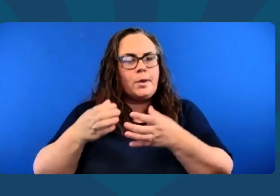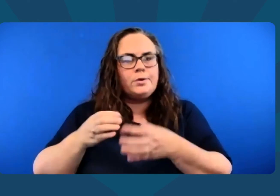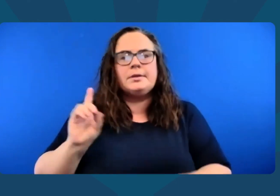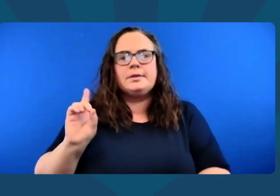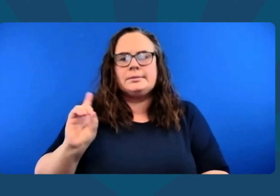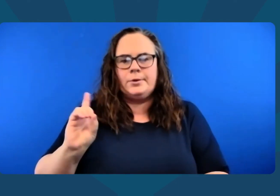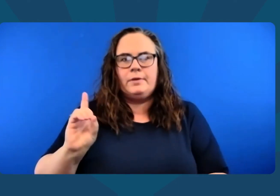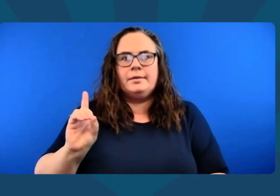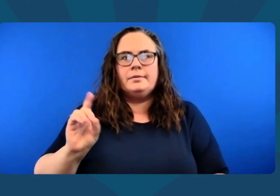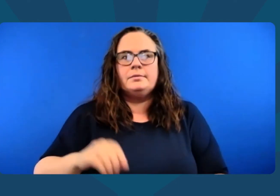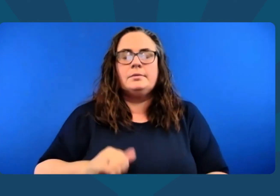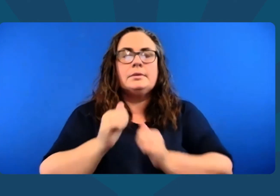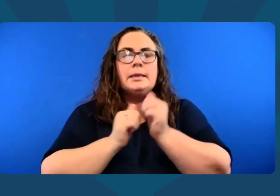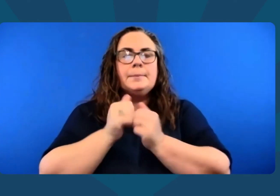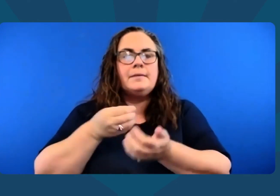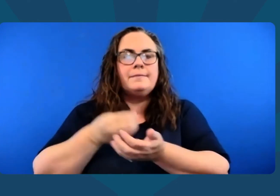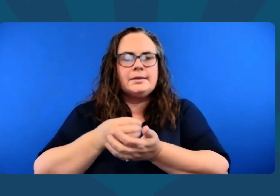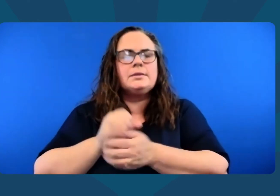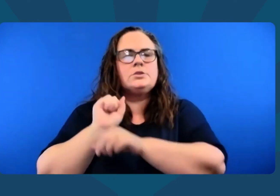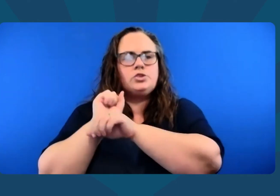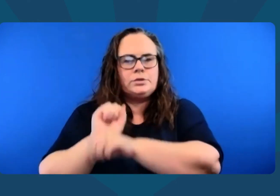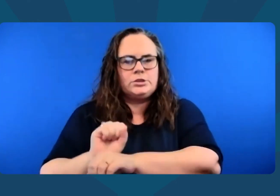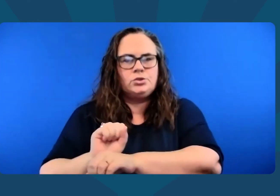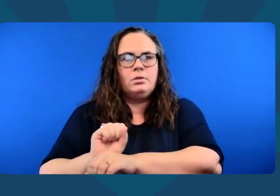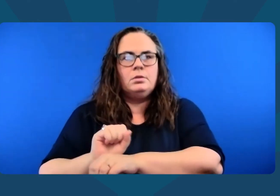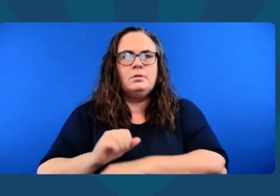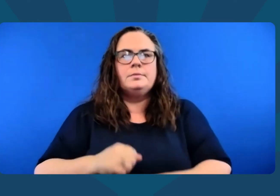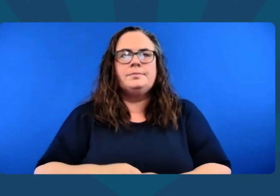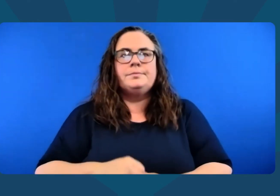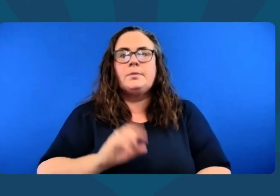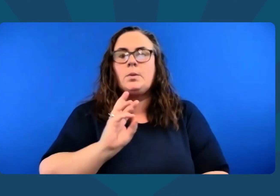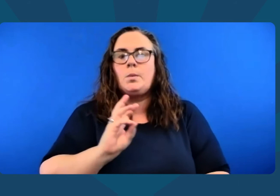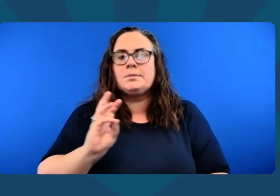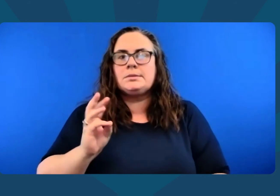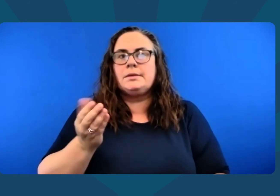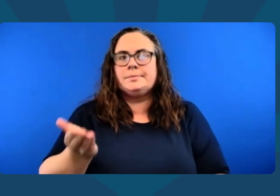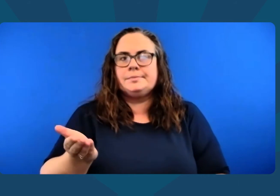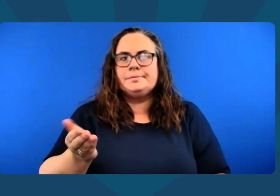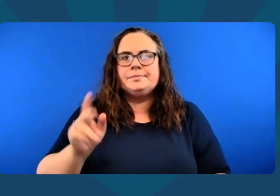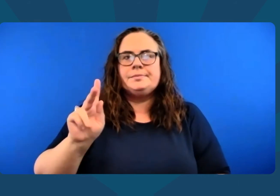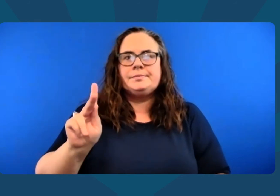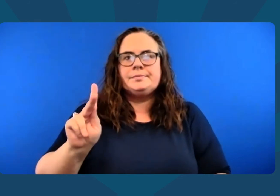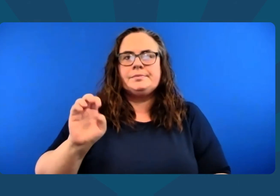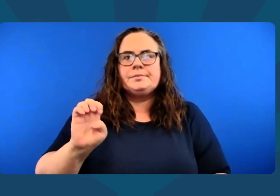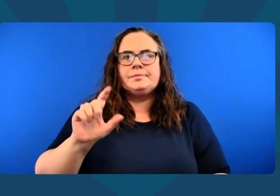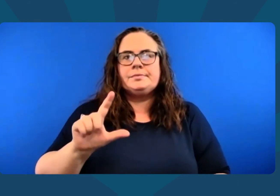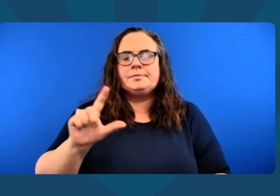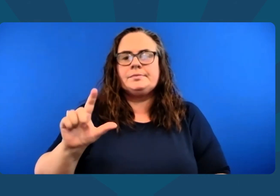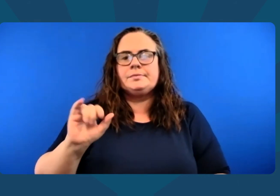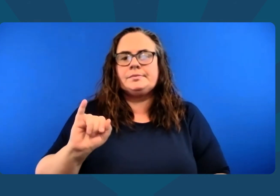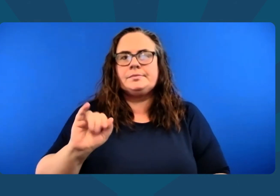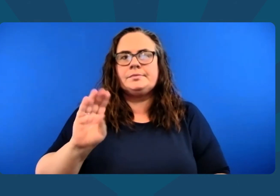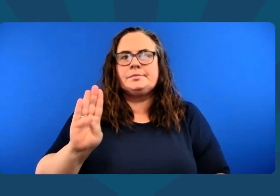Party, Democratic. Campaign funding, traditional. Website,